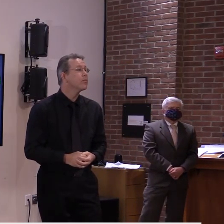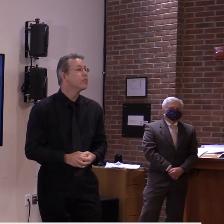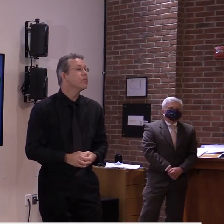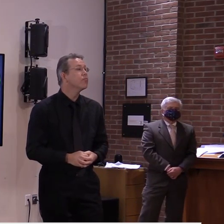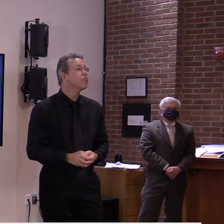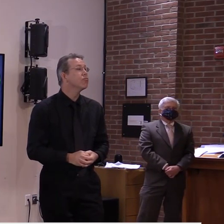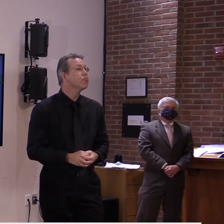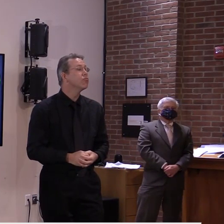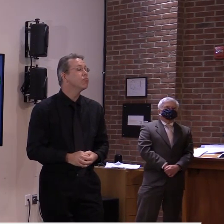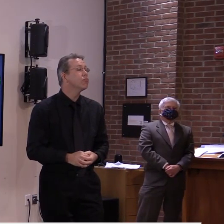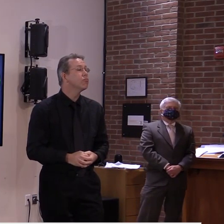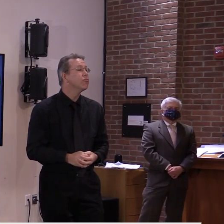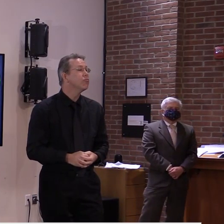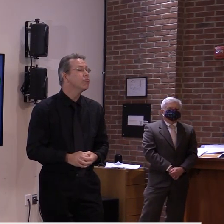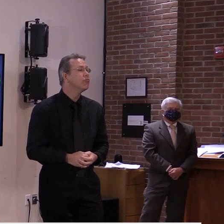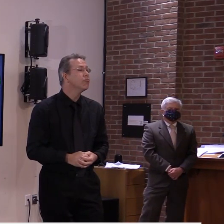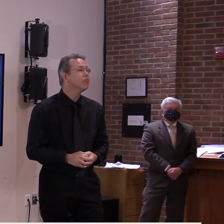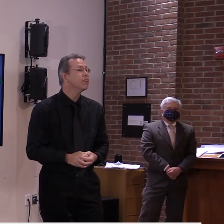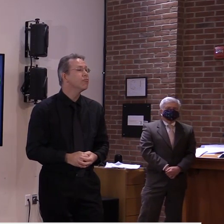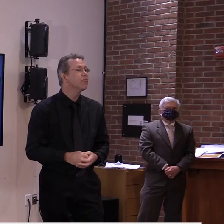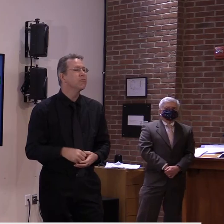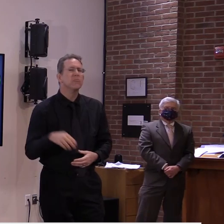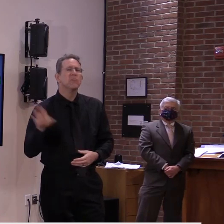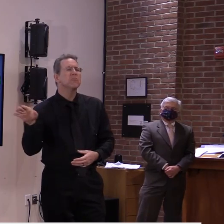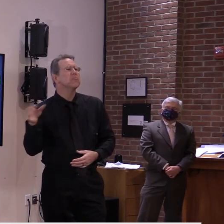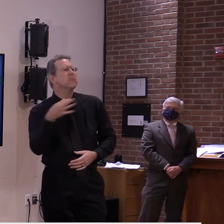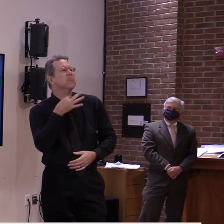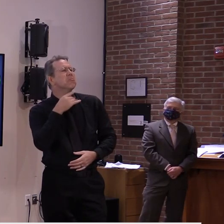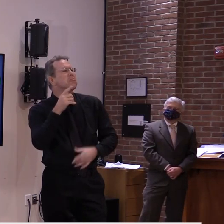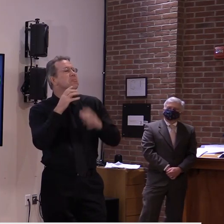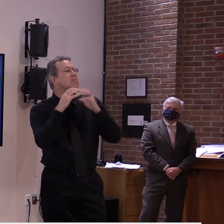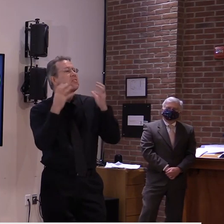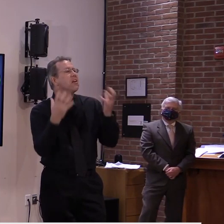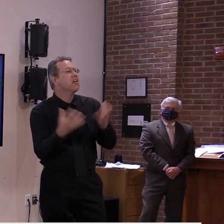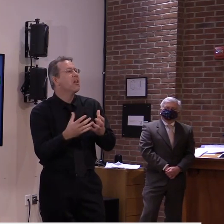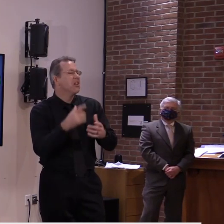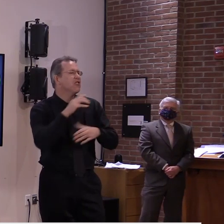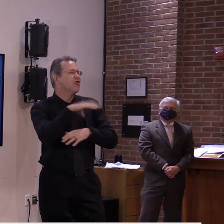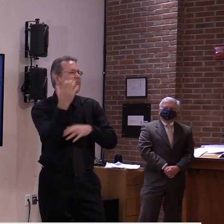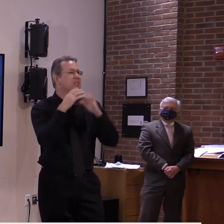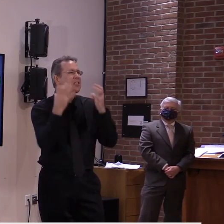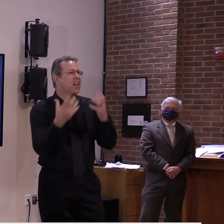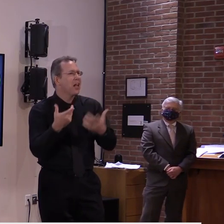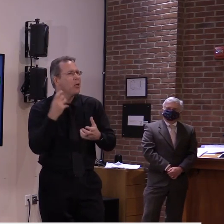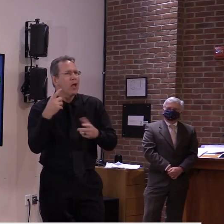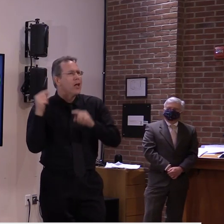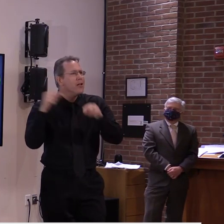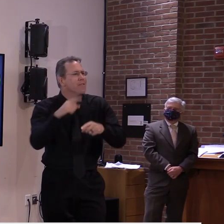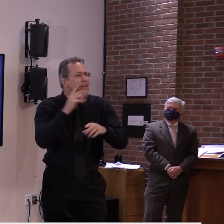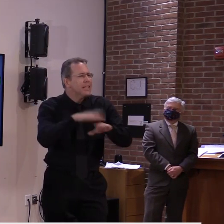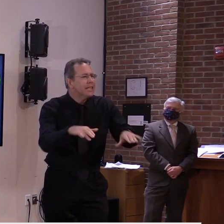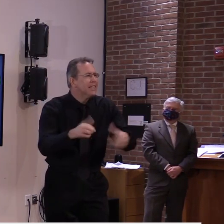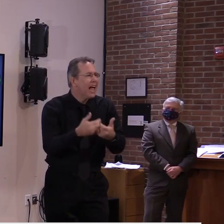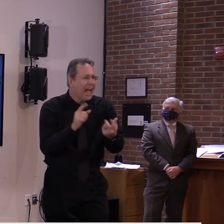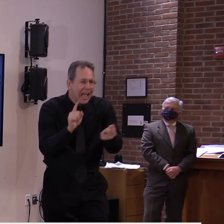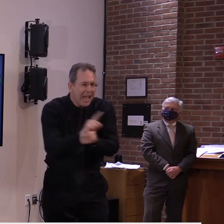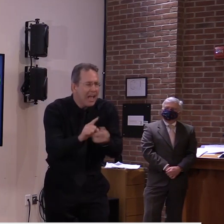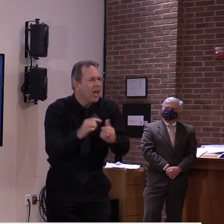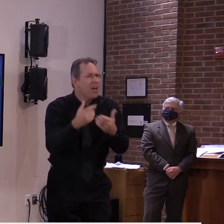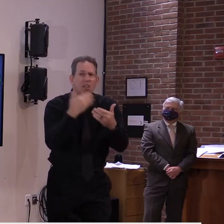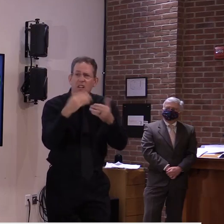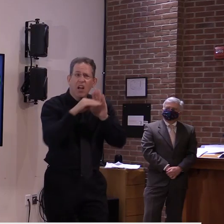everything. Do you have any guidelines for Santa and how he should go about getting his job done? Yeah, I think